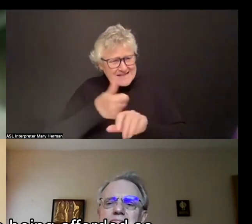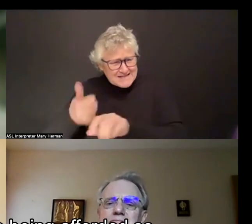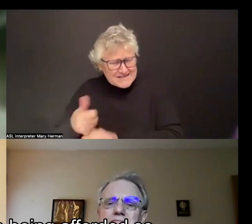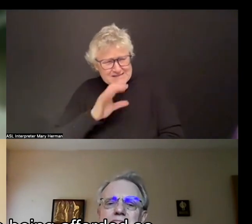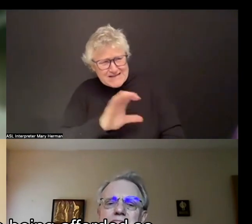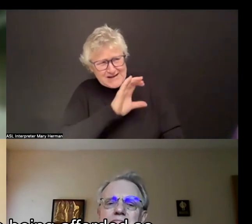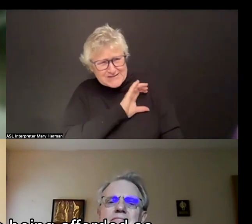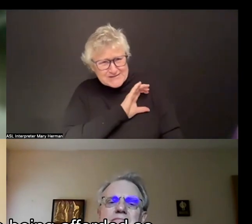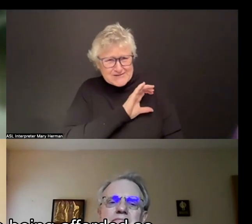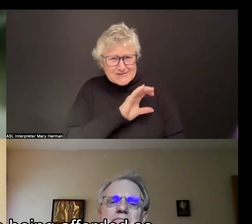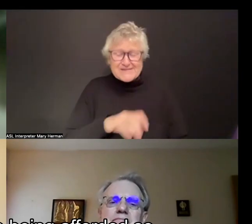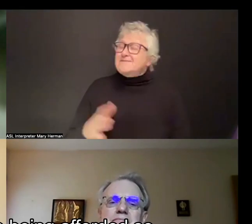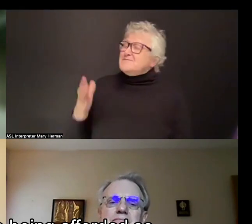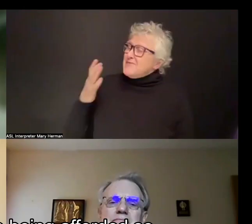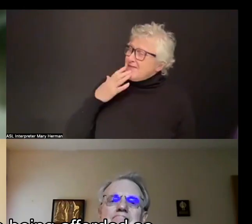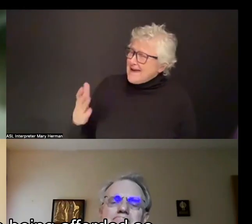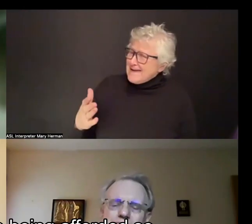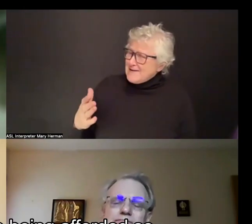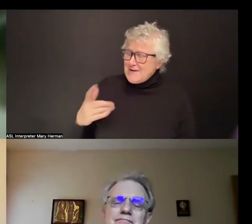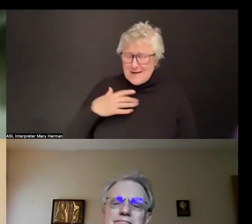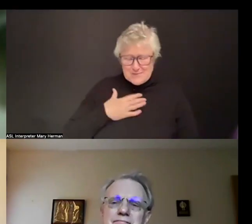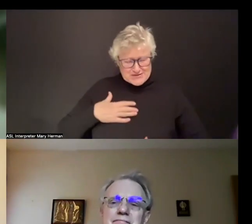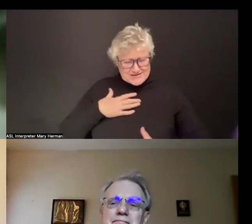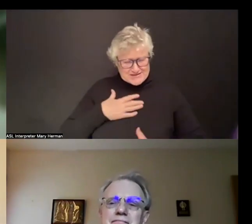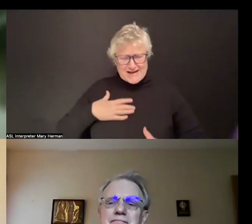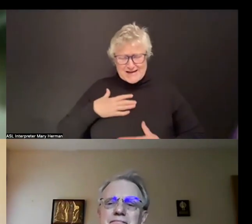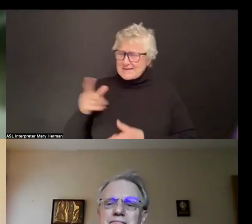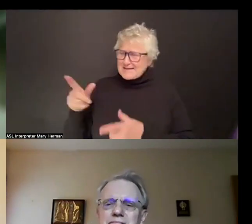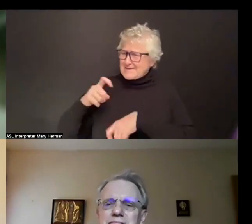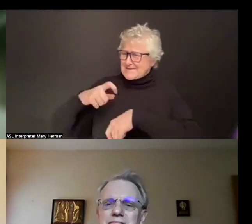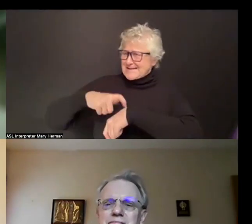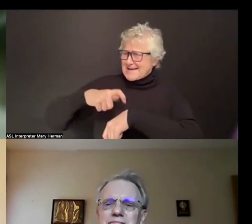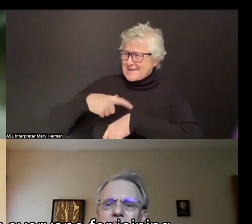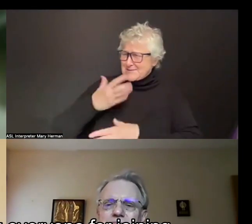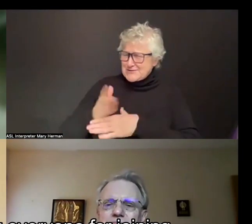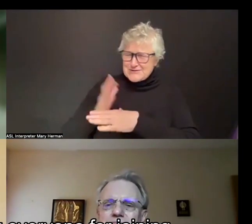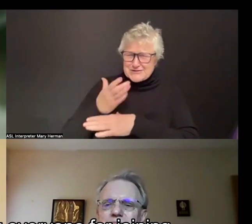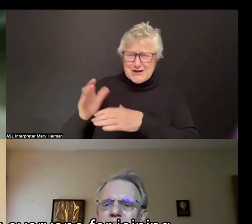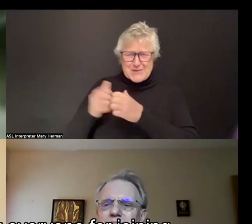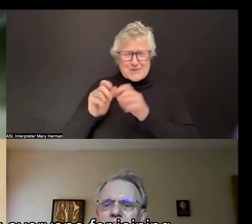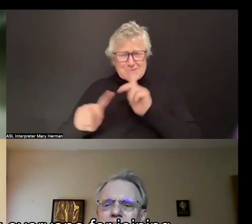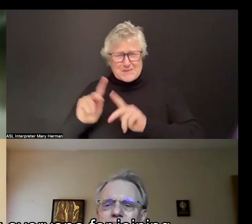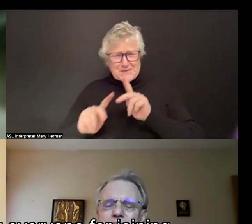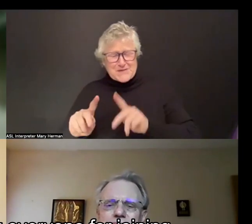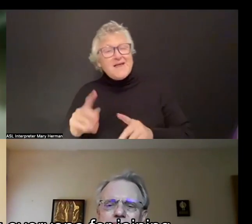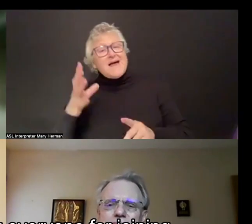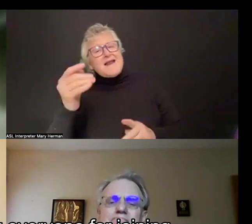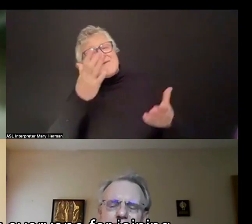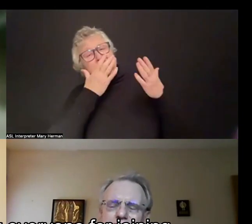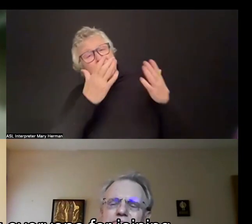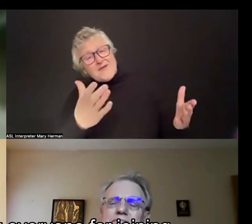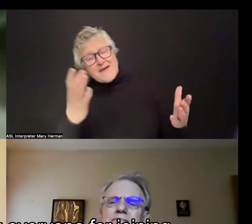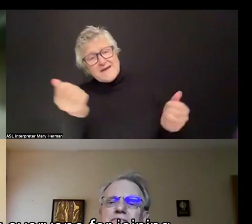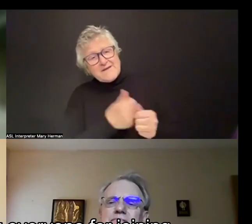I appreciate being afforded so much time to share it with you all. Thank you. thank you. And I want to thank everyone for joining us for our